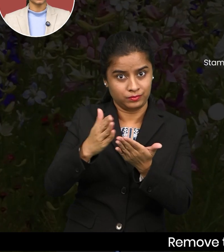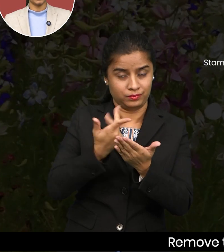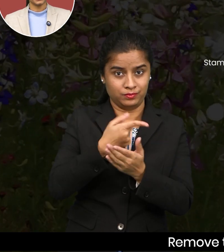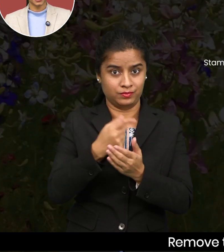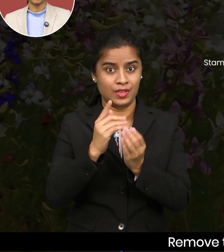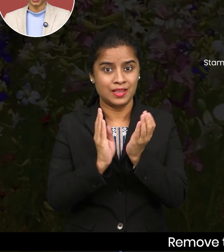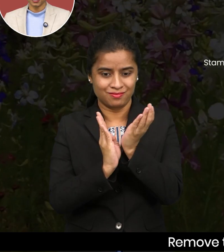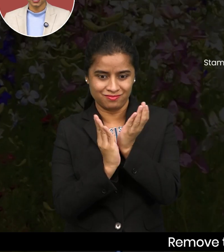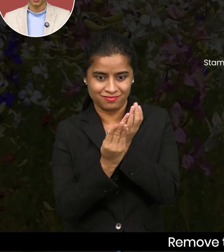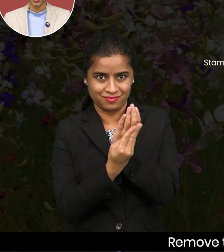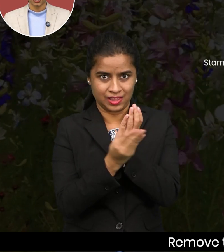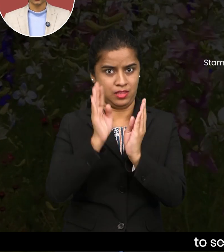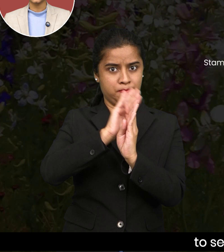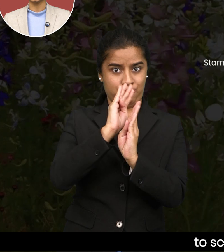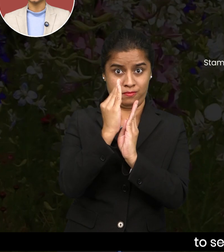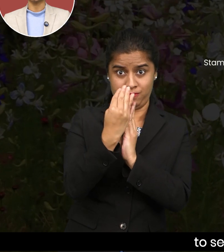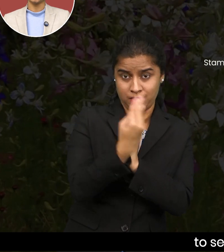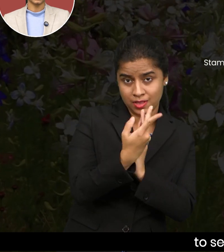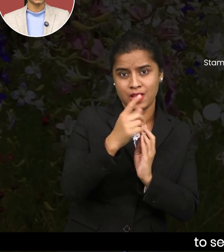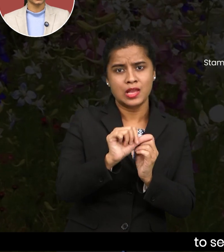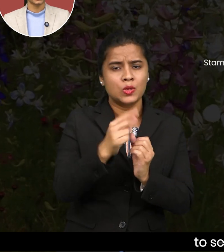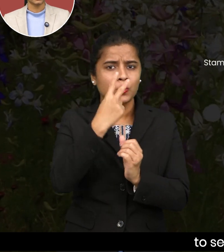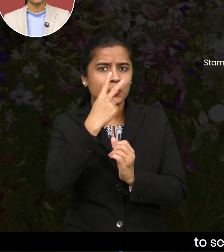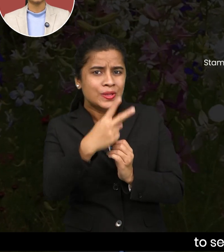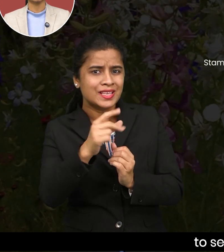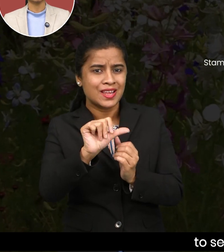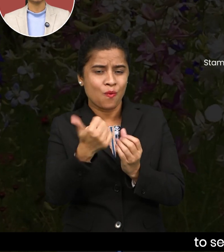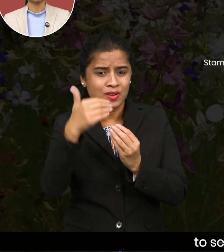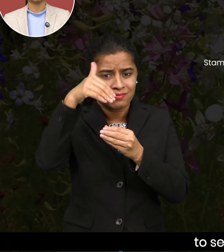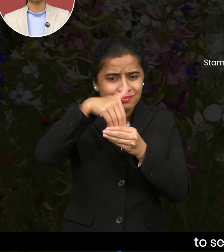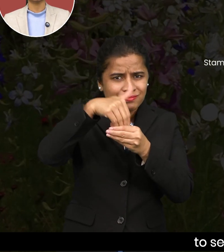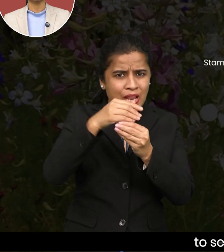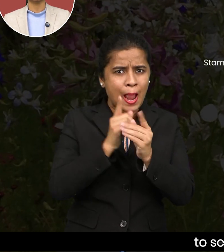Remove the sepals and petals to see the other parts.